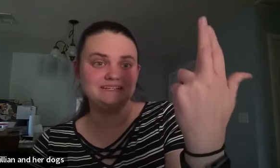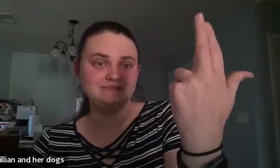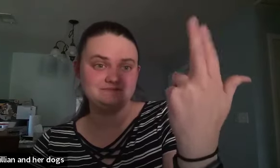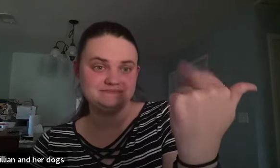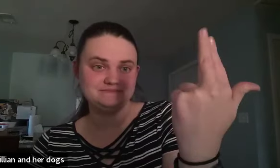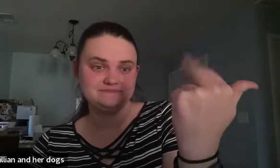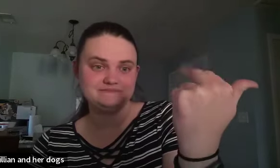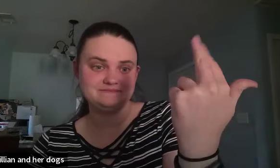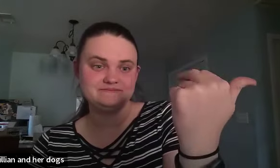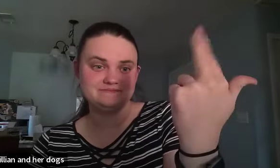13.